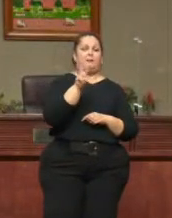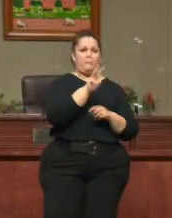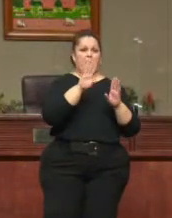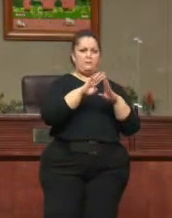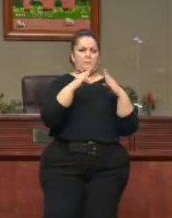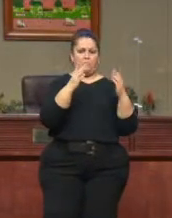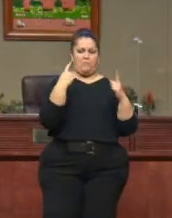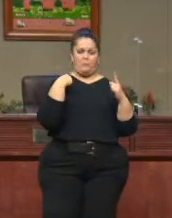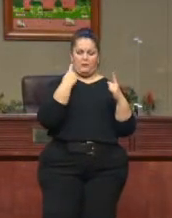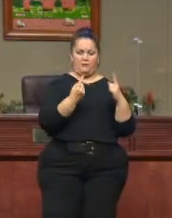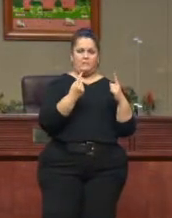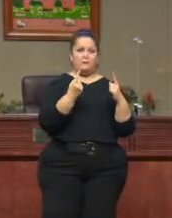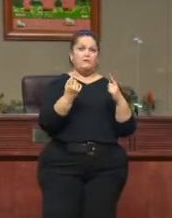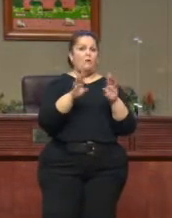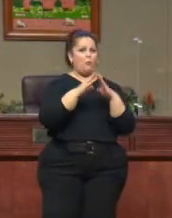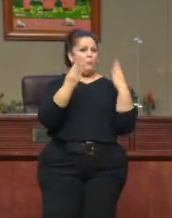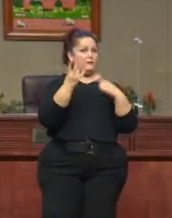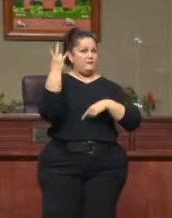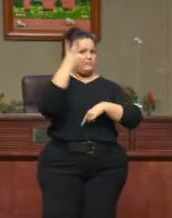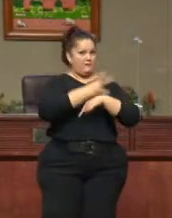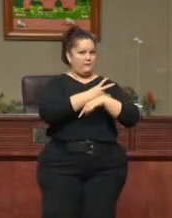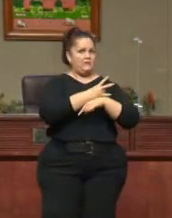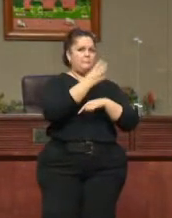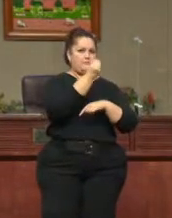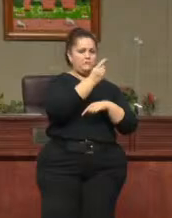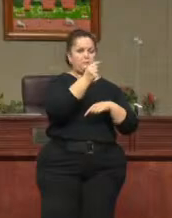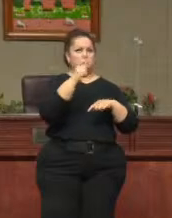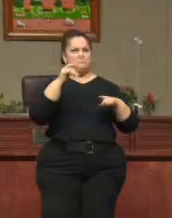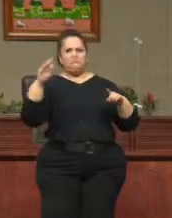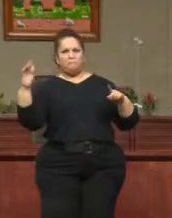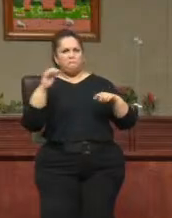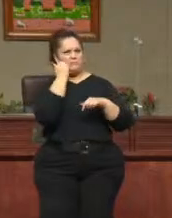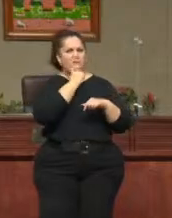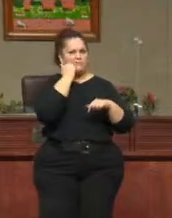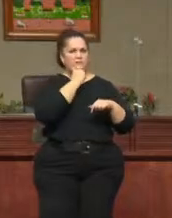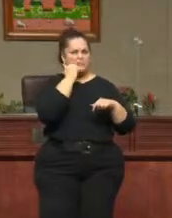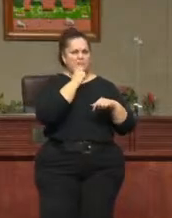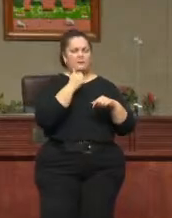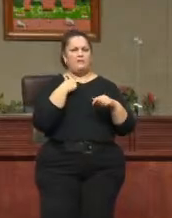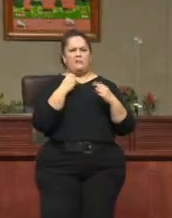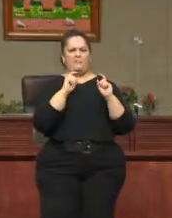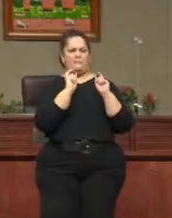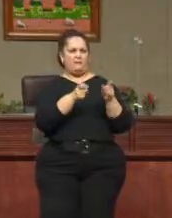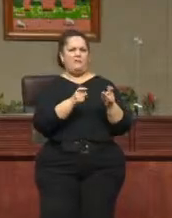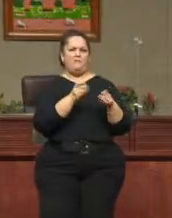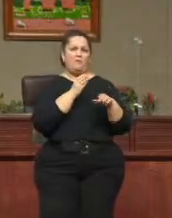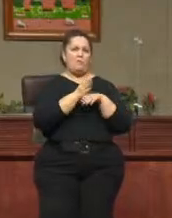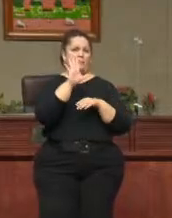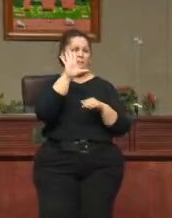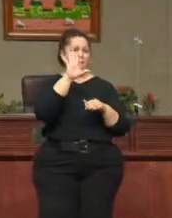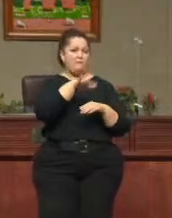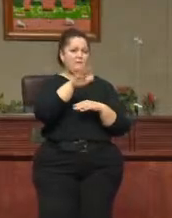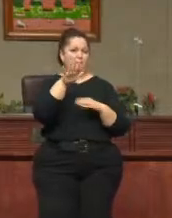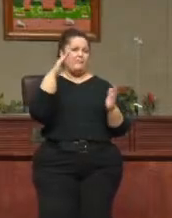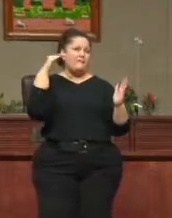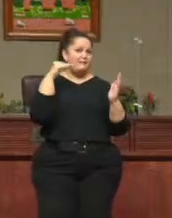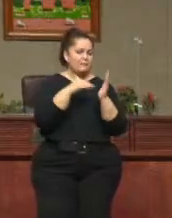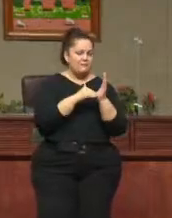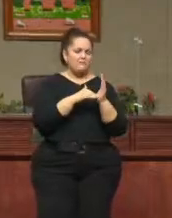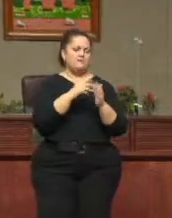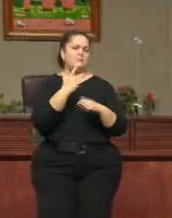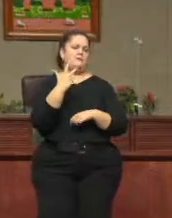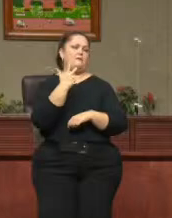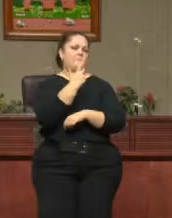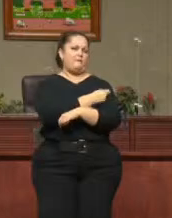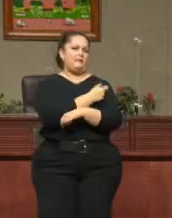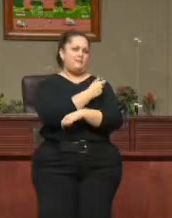as a 7-day-per-week site, they have administered over 55,000 vaccines. The site